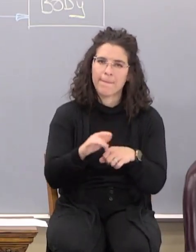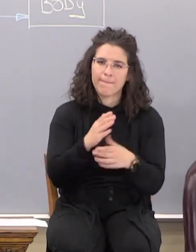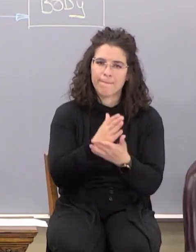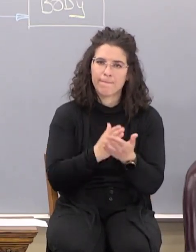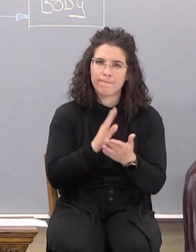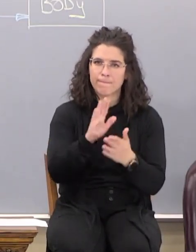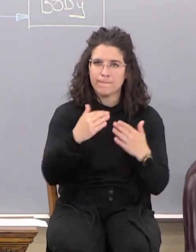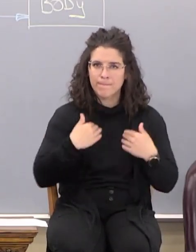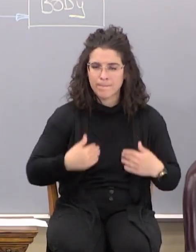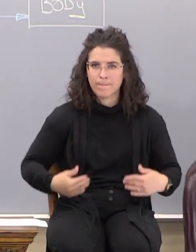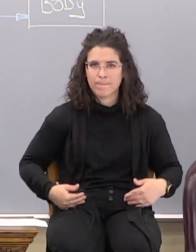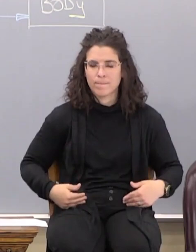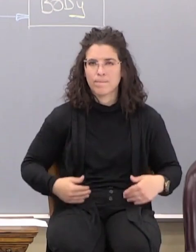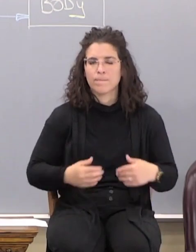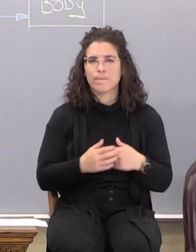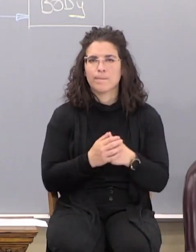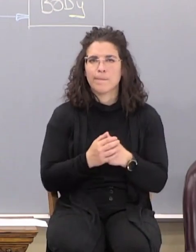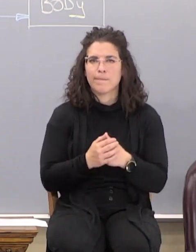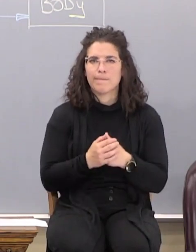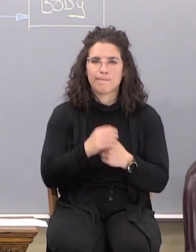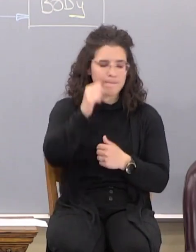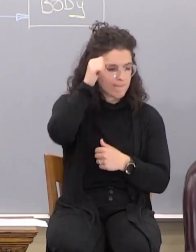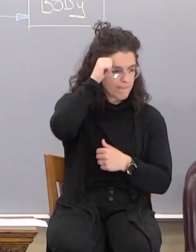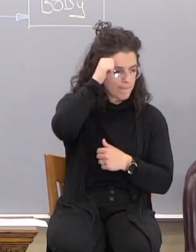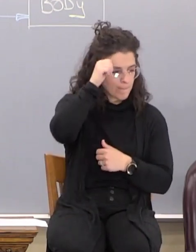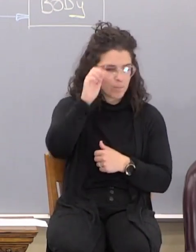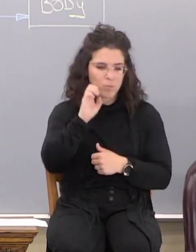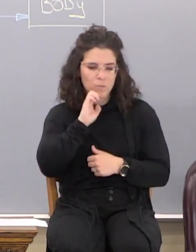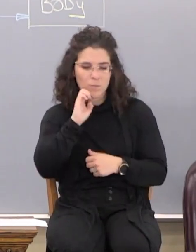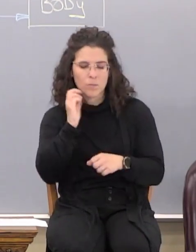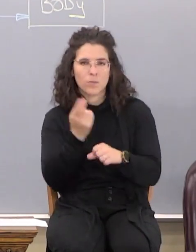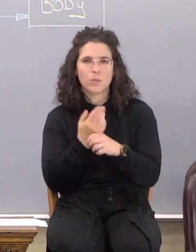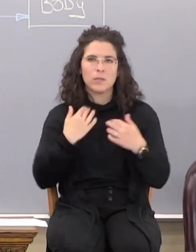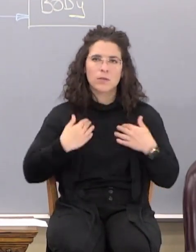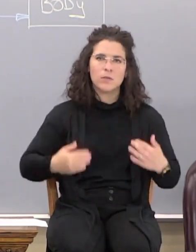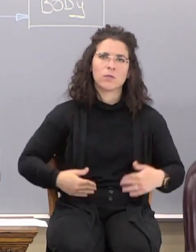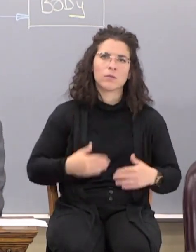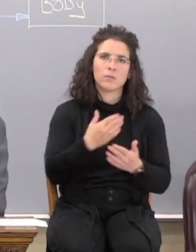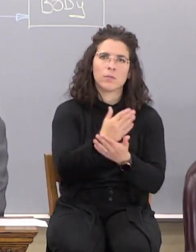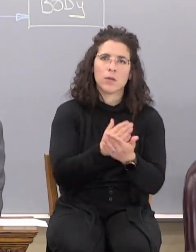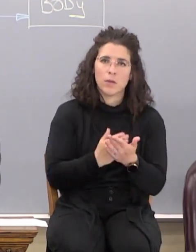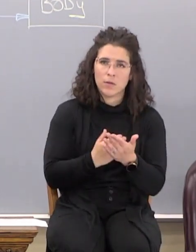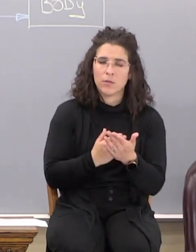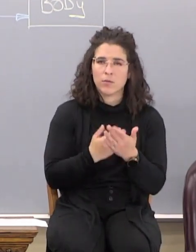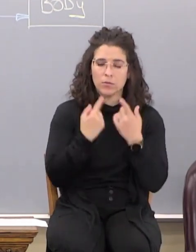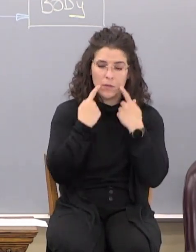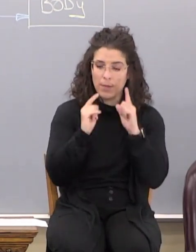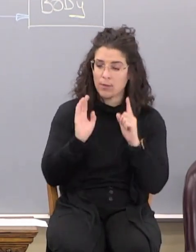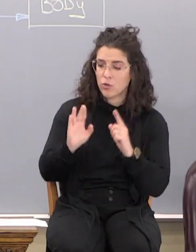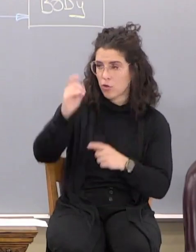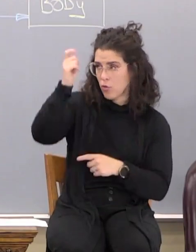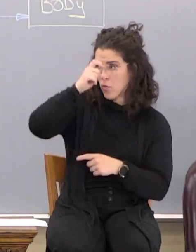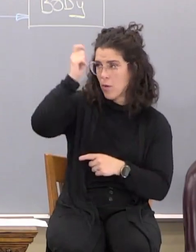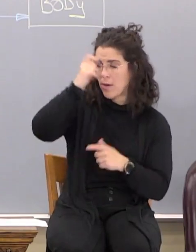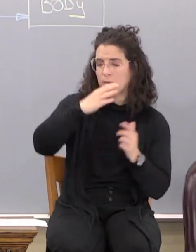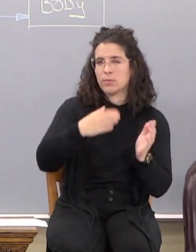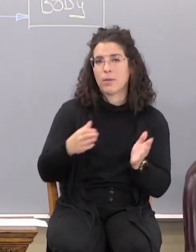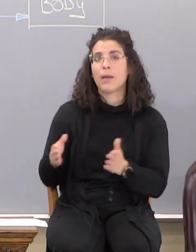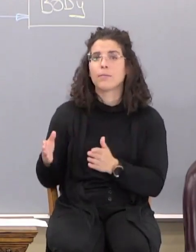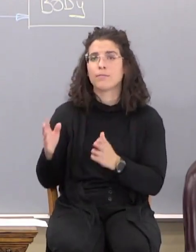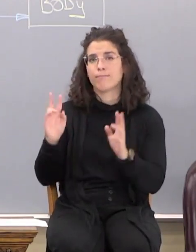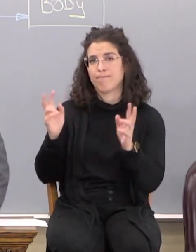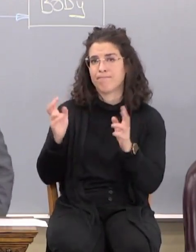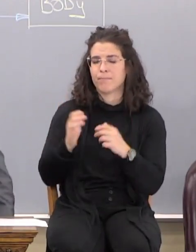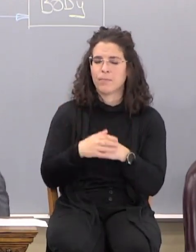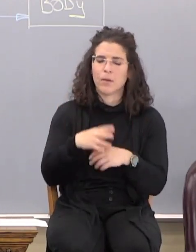your body. Adam and Eve used their body parts to carry out their wise plan. They